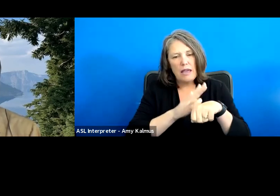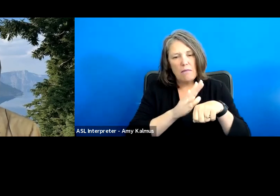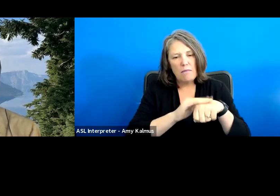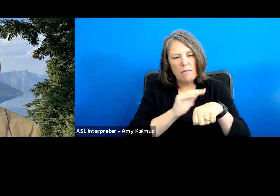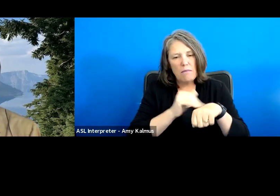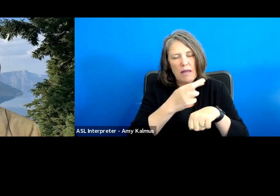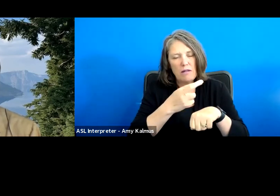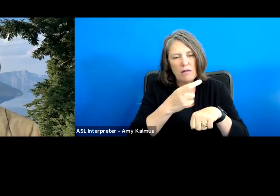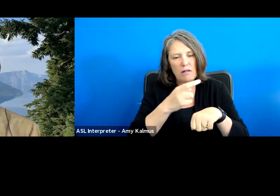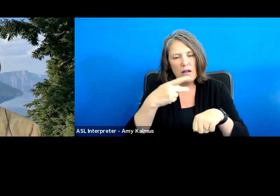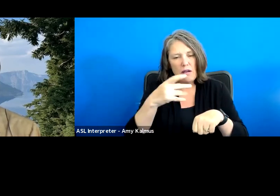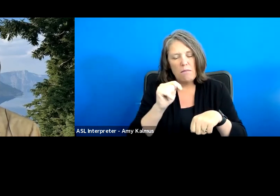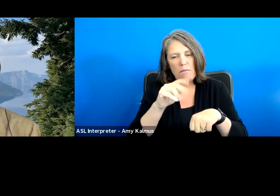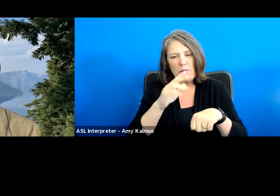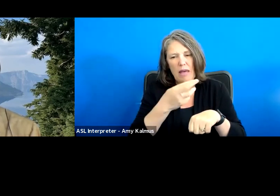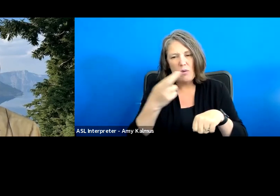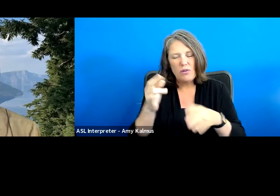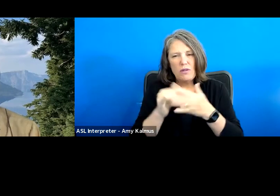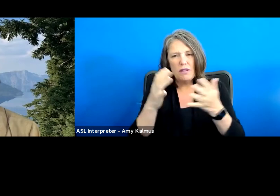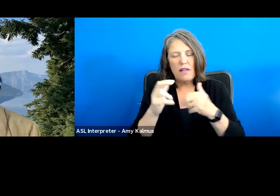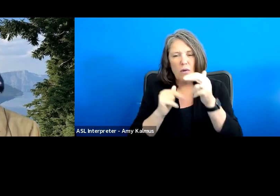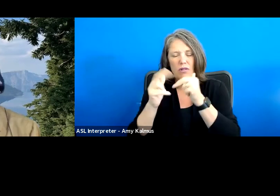want to build for their local community.